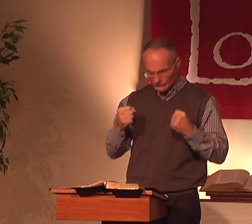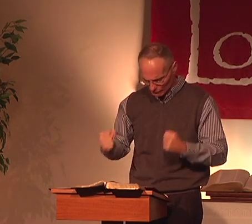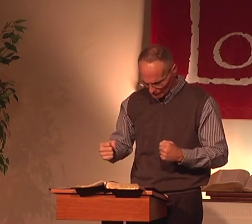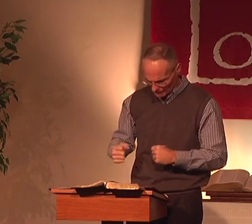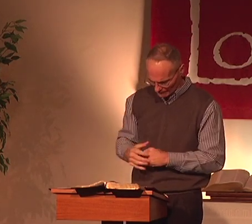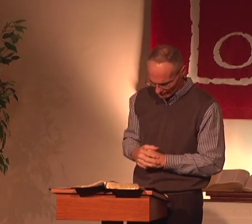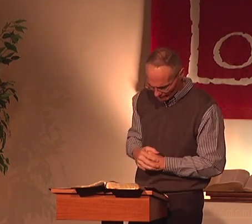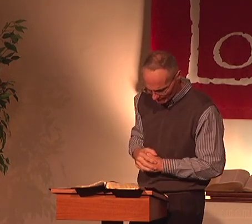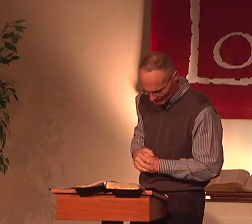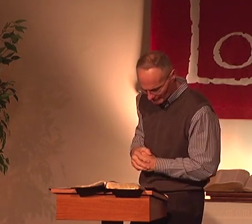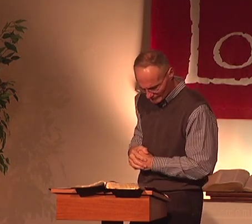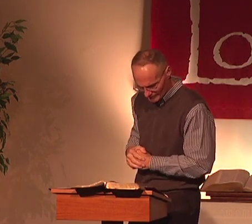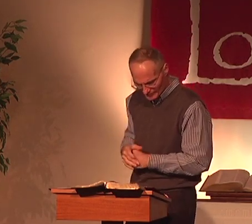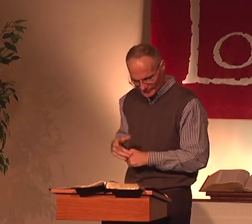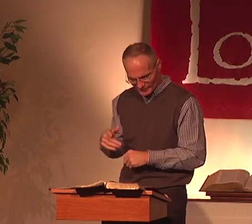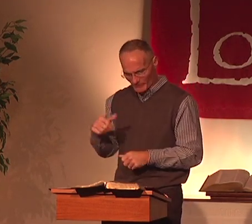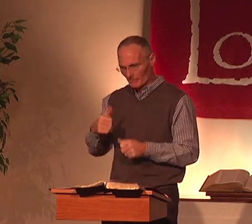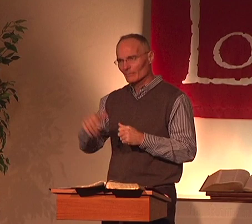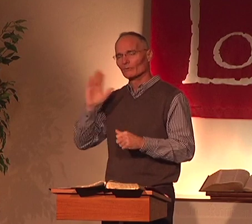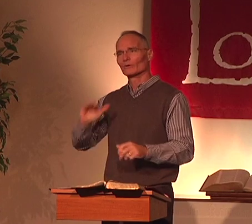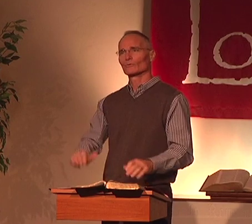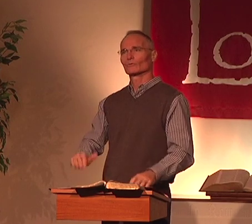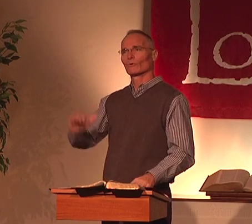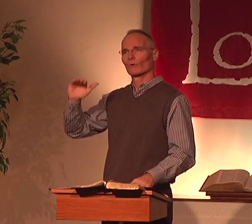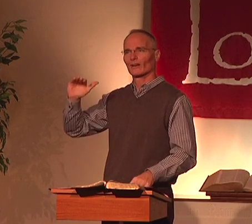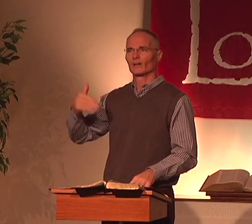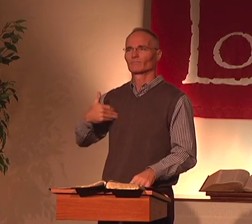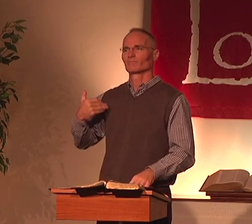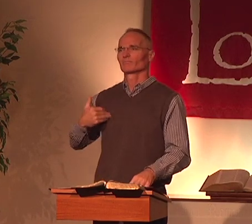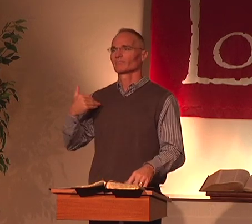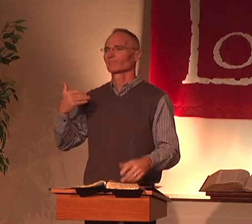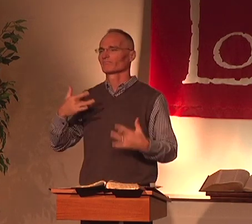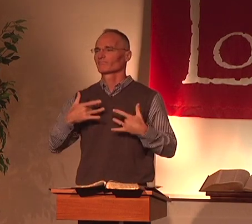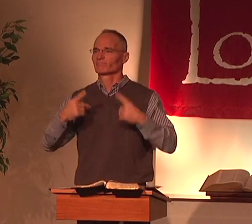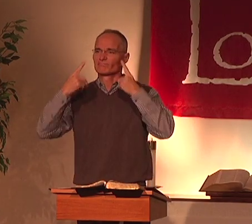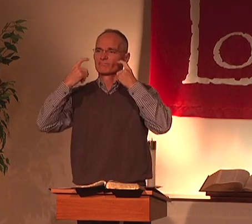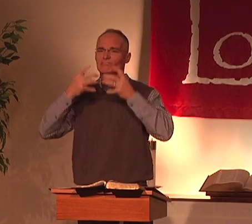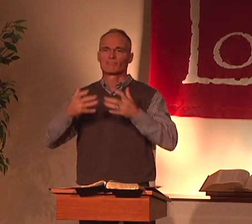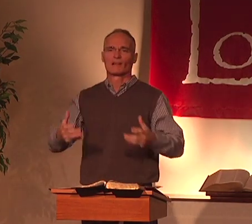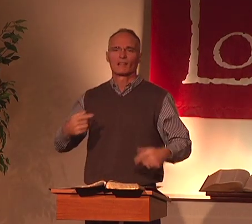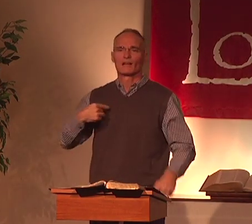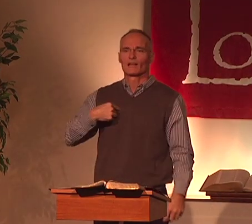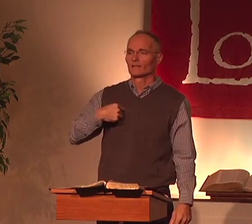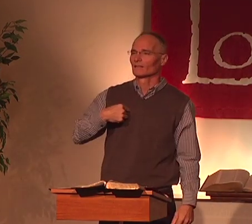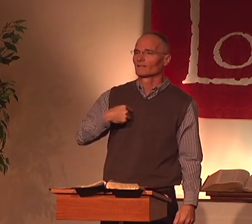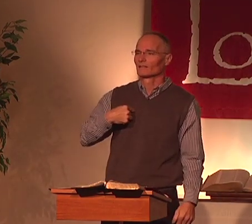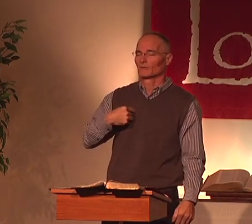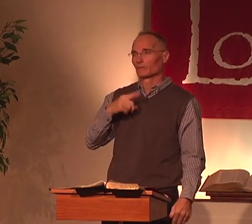Act like a man Be strong I remember When I was Growing up When I was young I tended to cry A lot